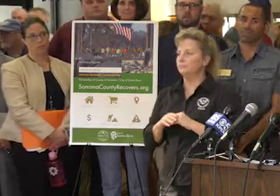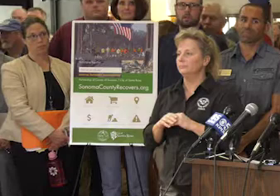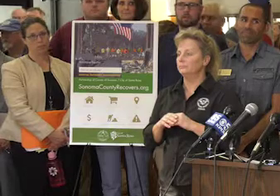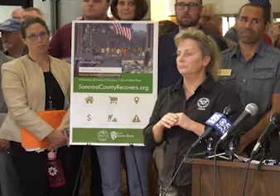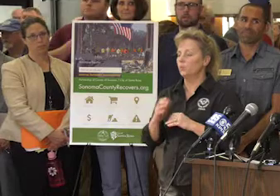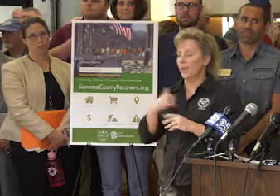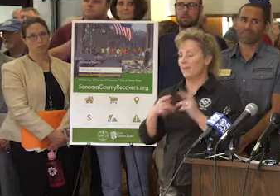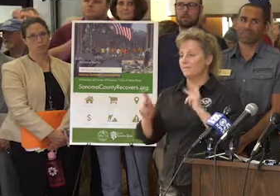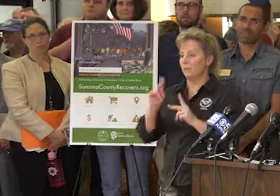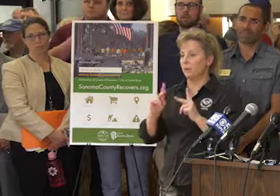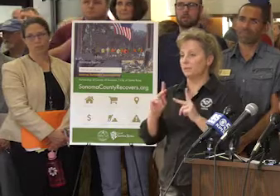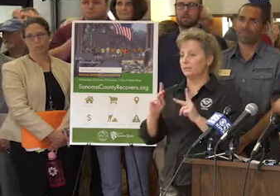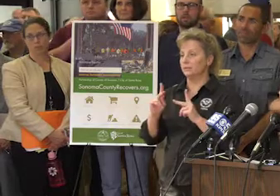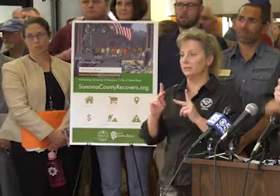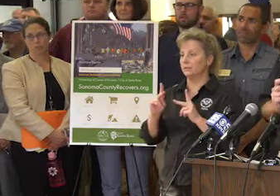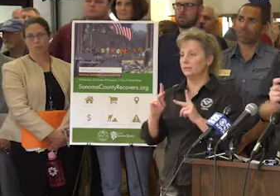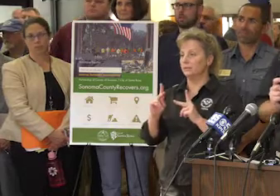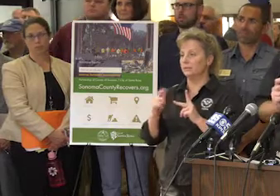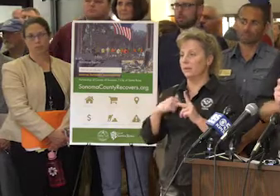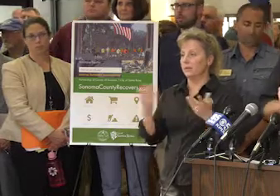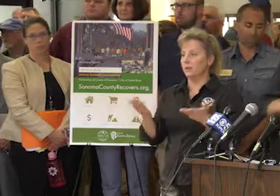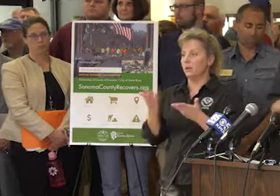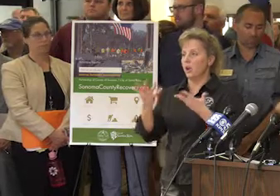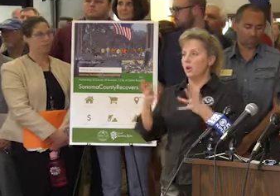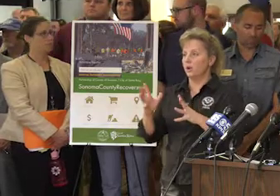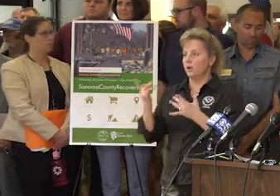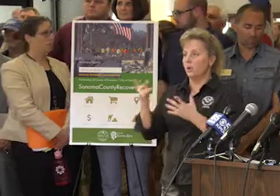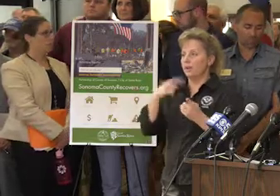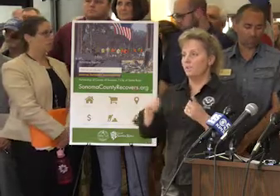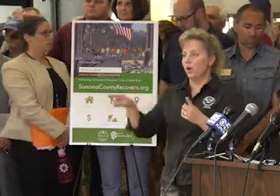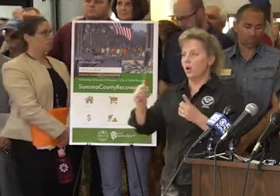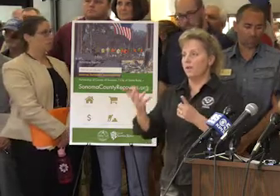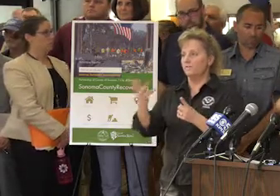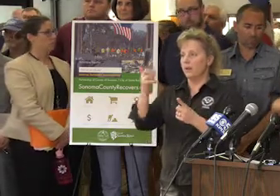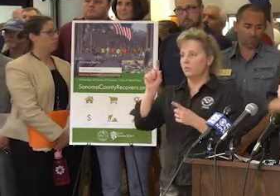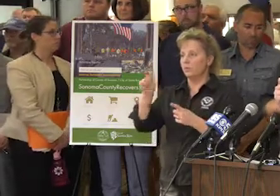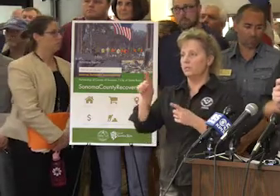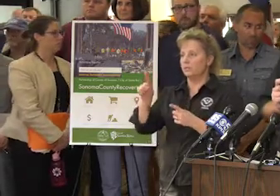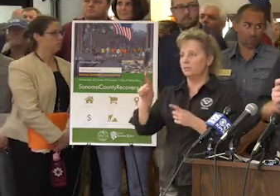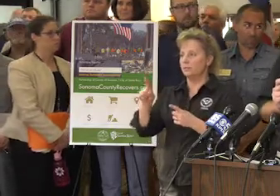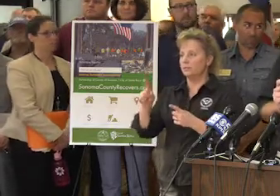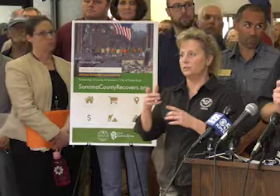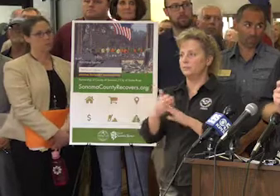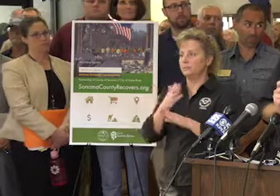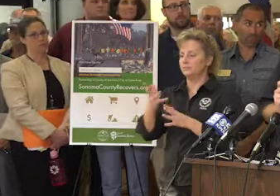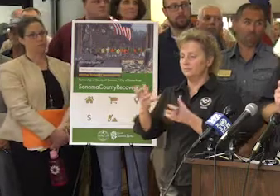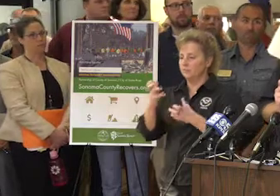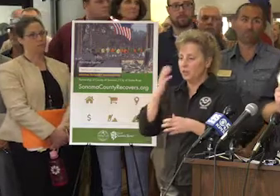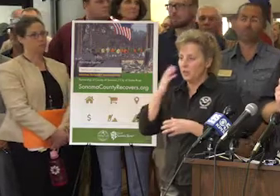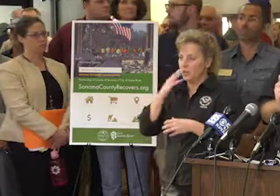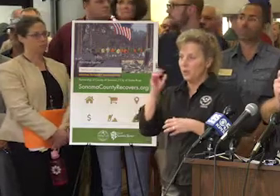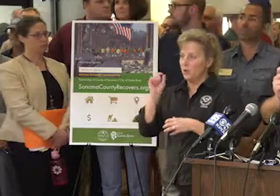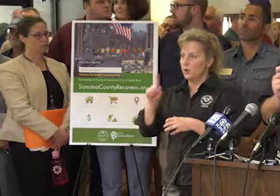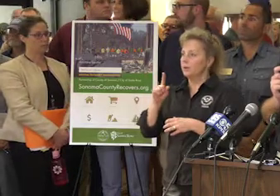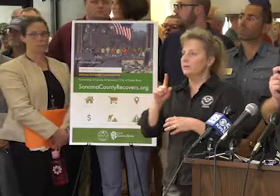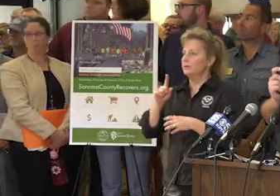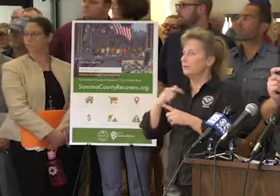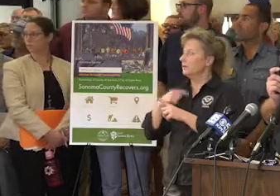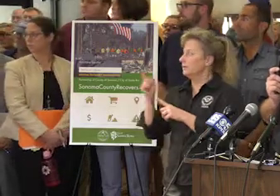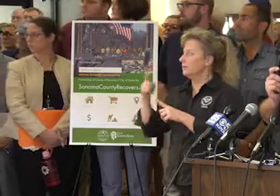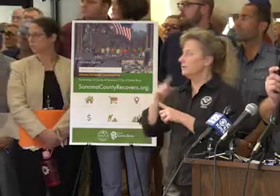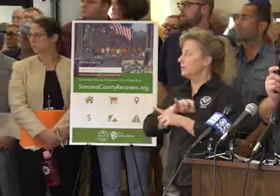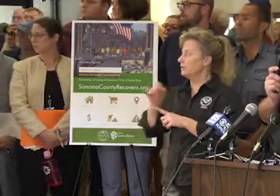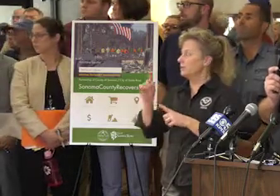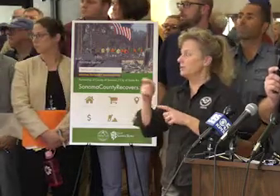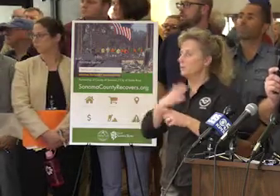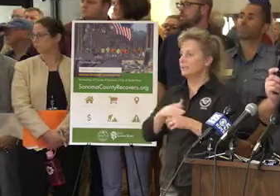We have folks who have been had, so I promise you. They're already waiting for all five questions. Good question. Let them ask. Where question. I have the same